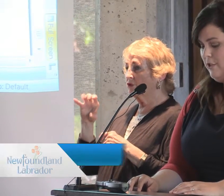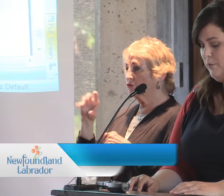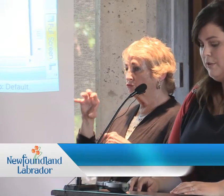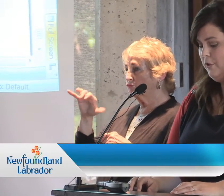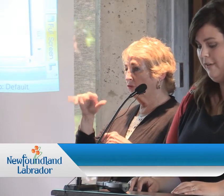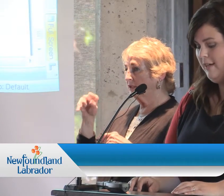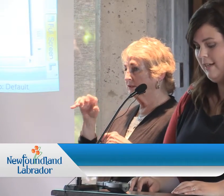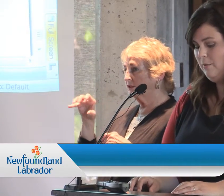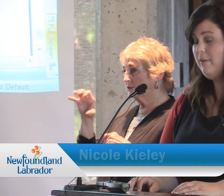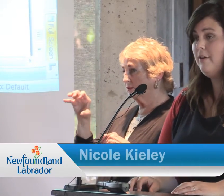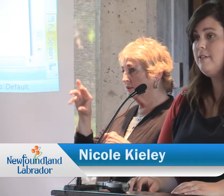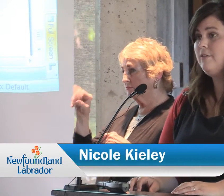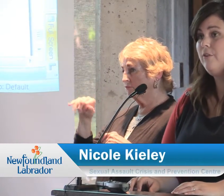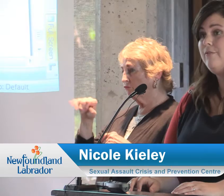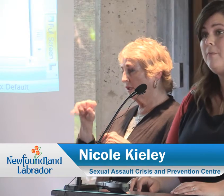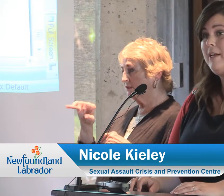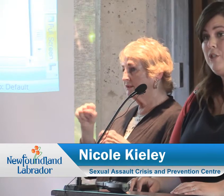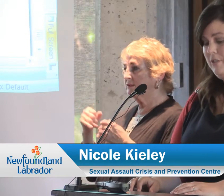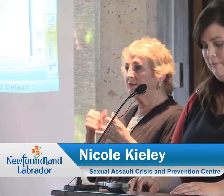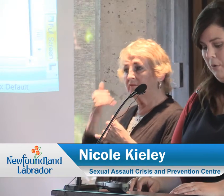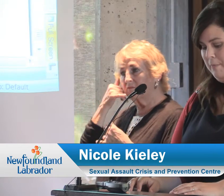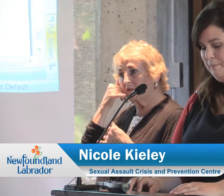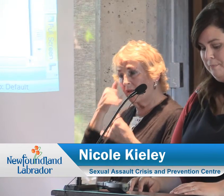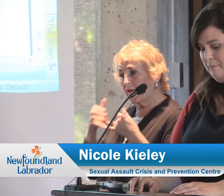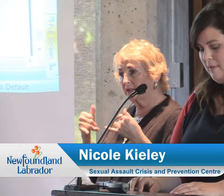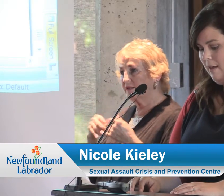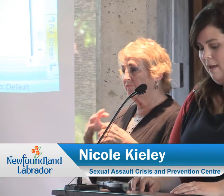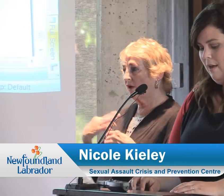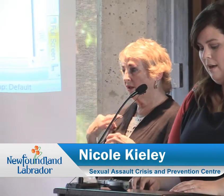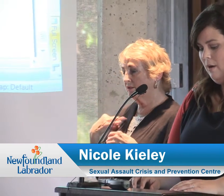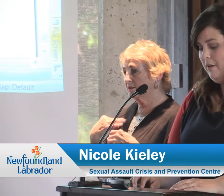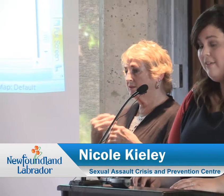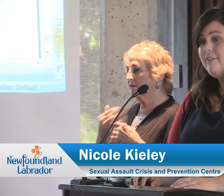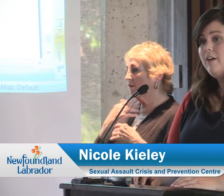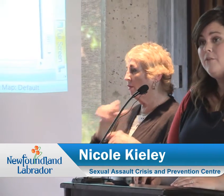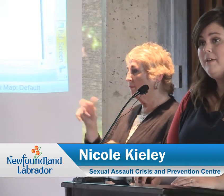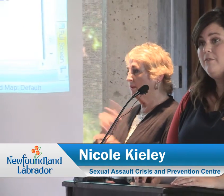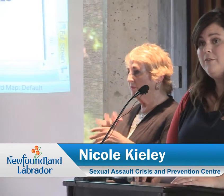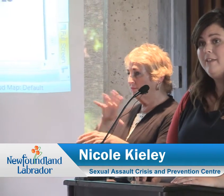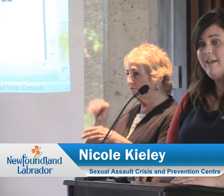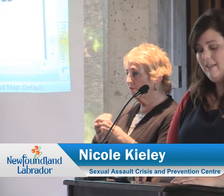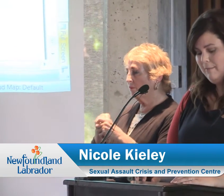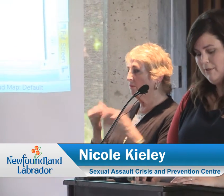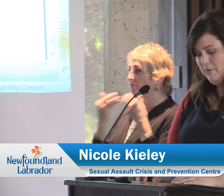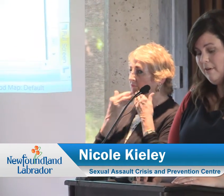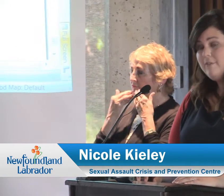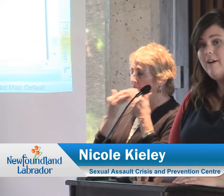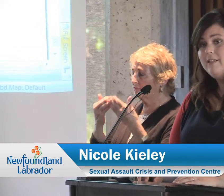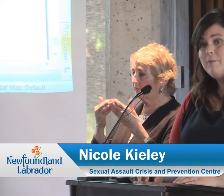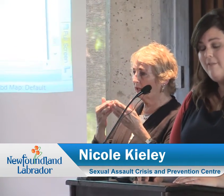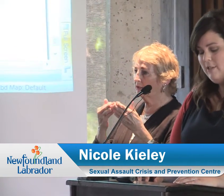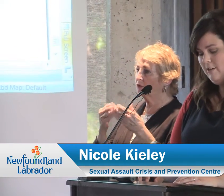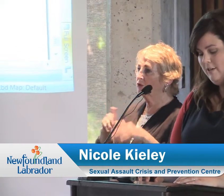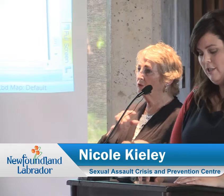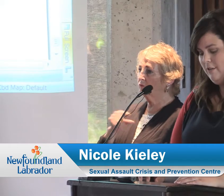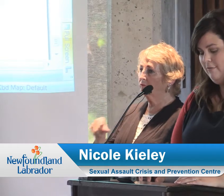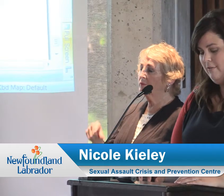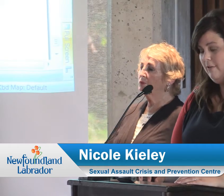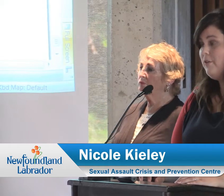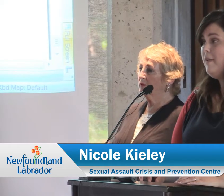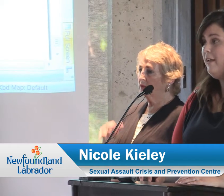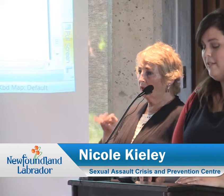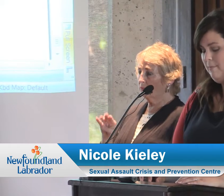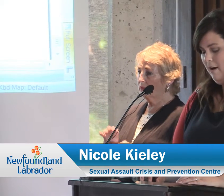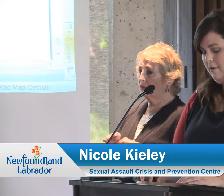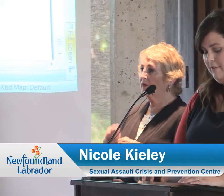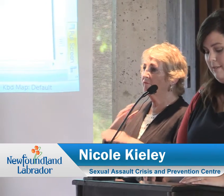of individuals who have connected with us for information and support, we thank the Government of Newfoundland and Labrador and the Violence Prevention Initiative